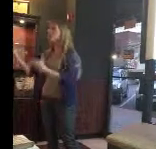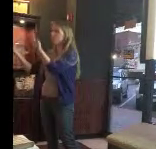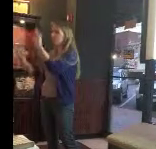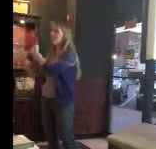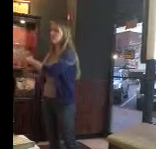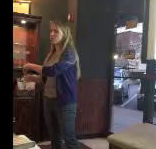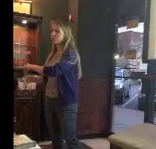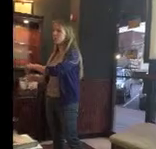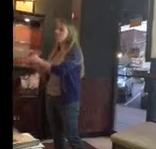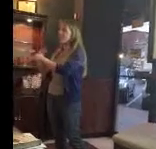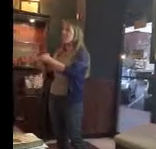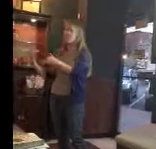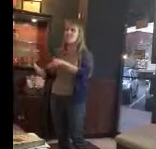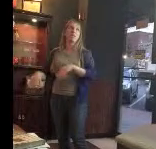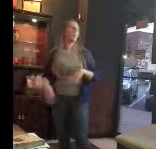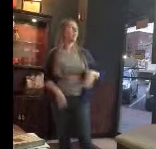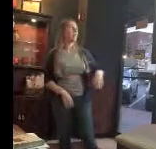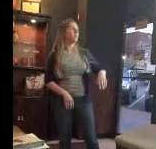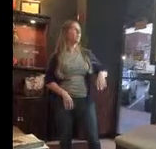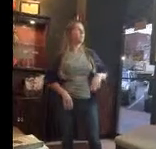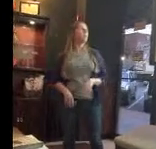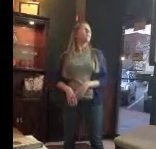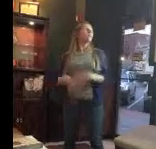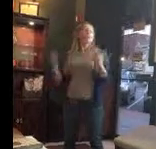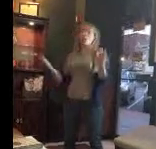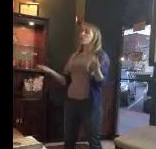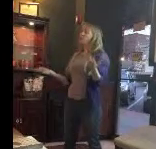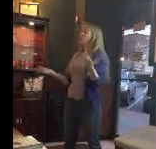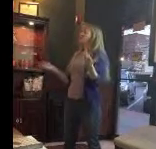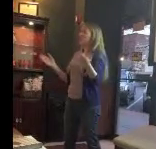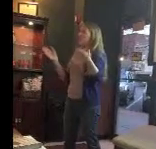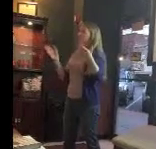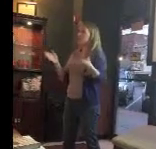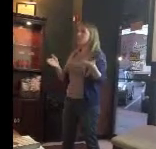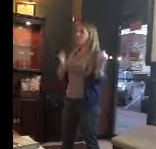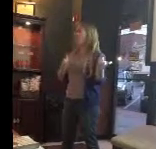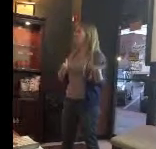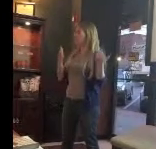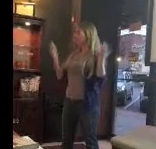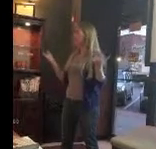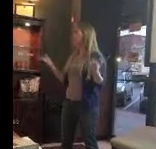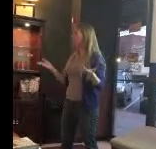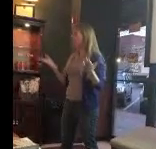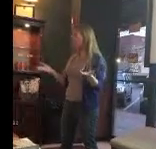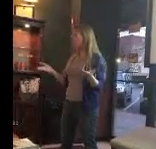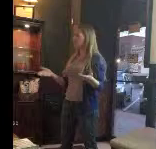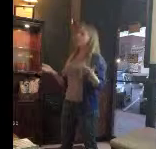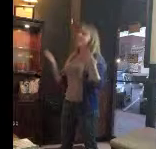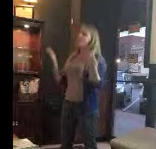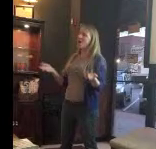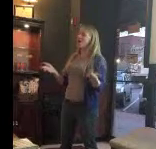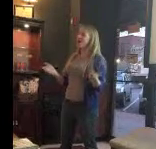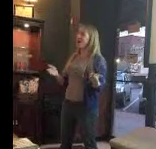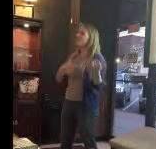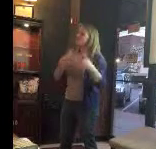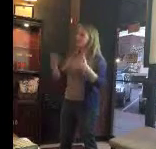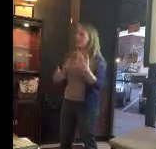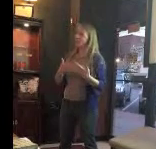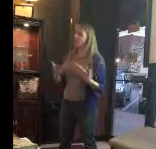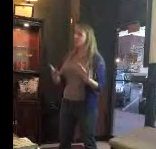because those values are small, so it has some meaning behind it. So you can leave it as 0s and 1s, which is what they do. The problem with that is we run into the problems